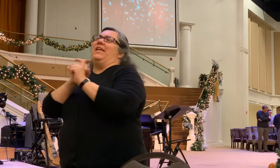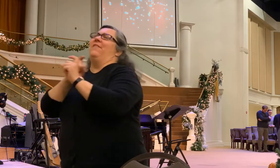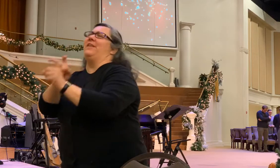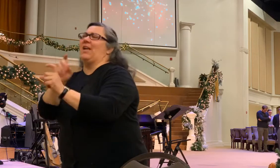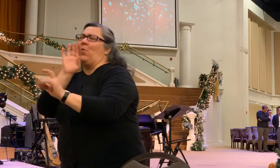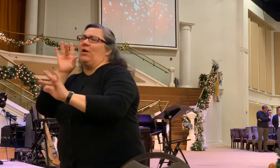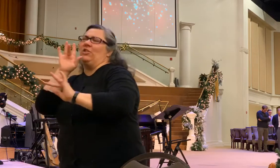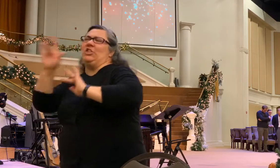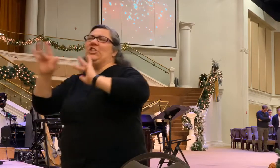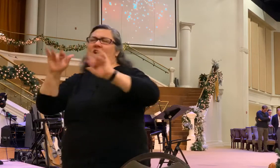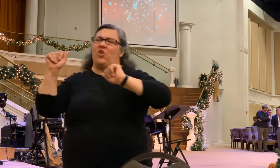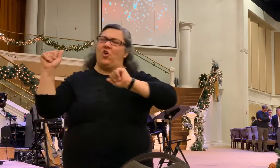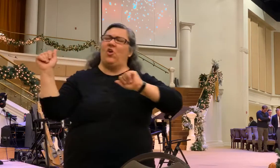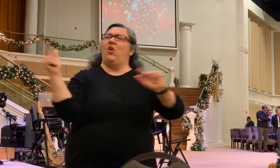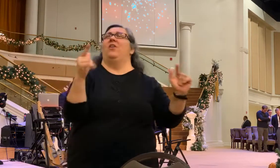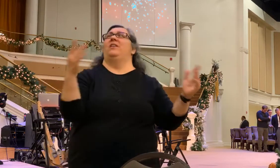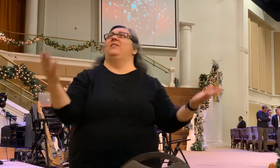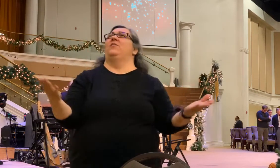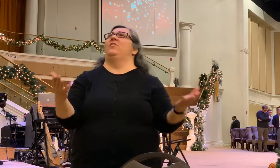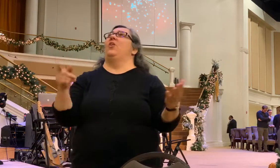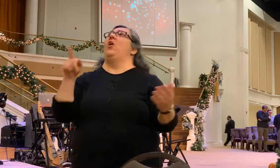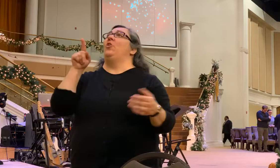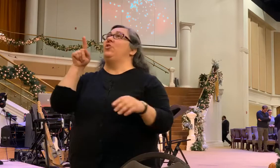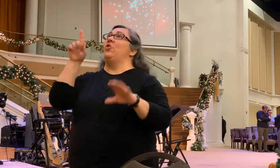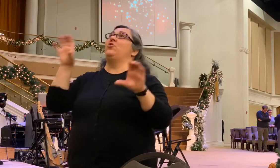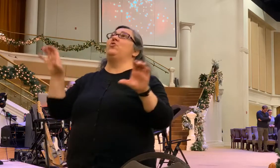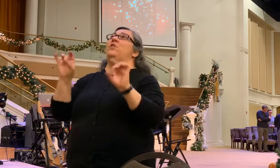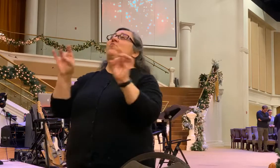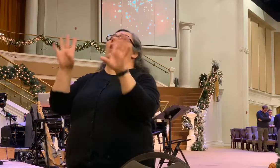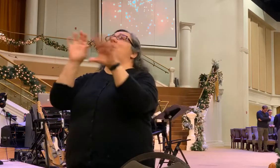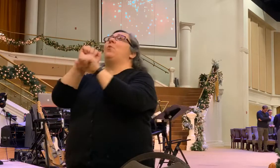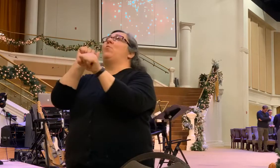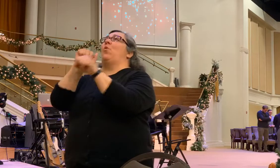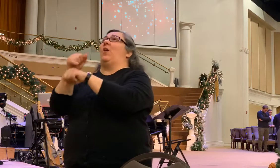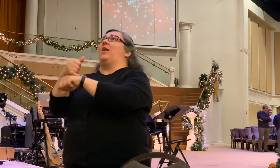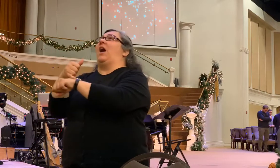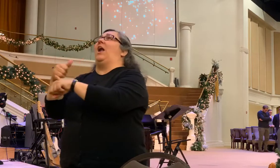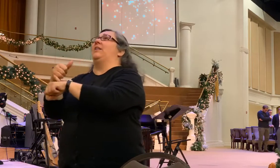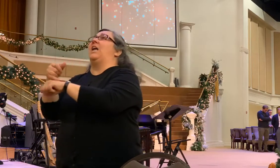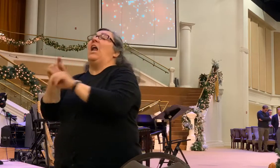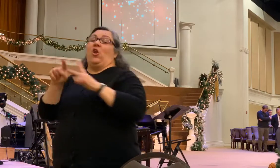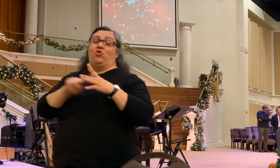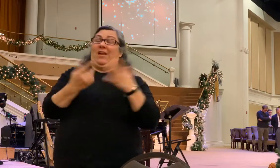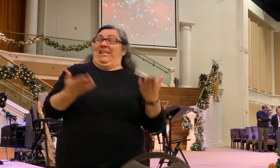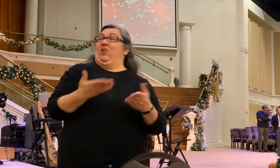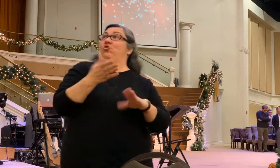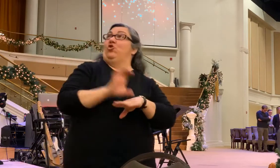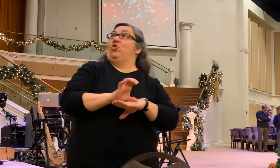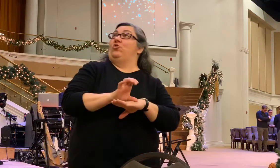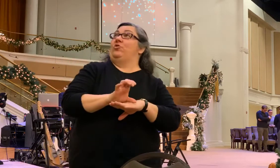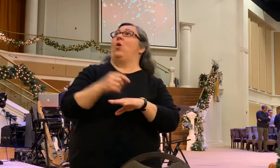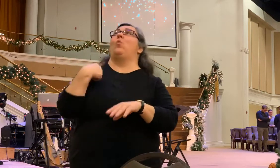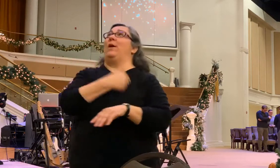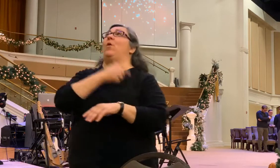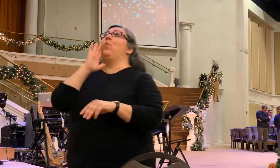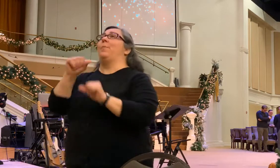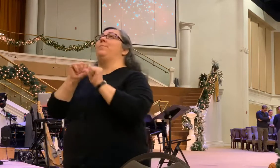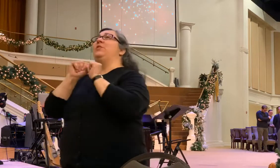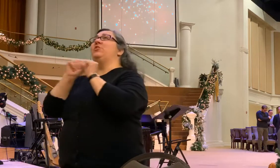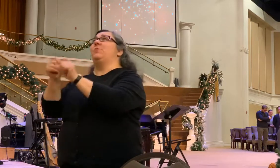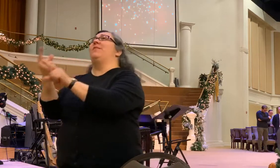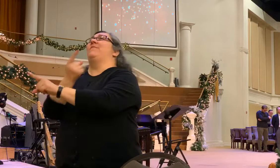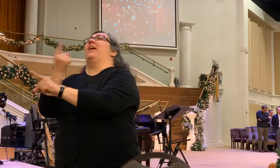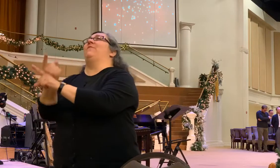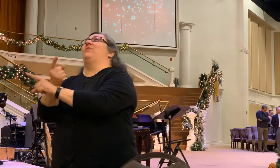this church. You're doing a mighty work on that island. You started it with this church. God, we're going to be faithful to complete that vision as